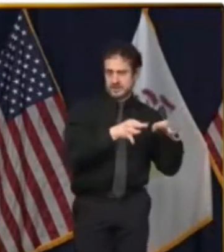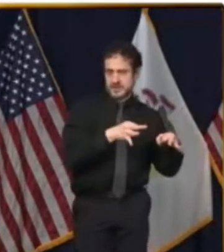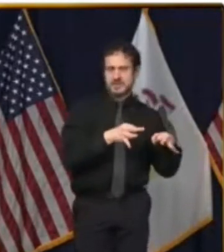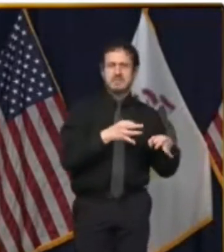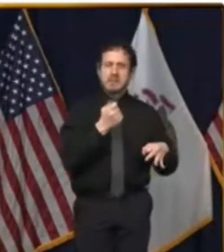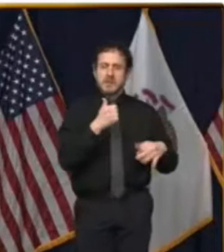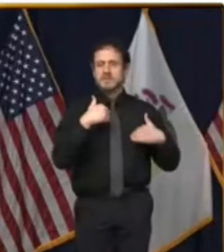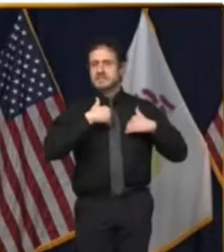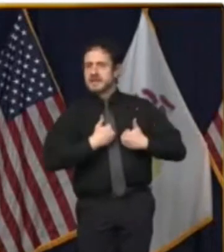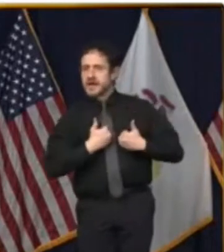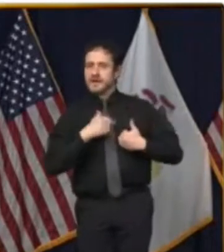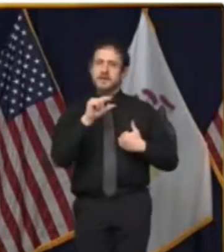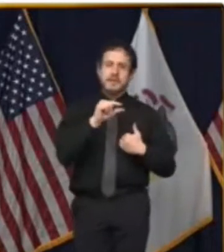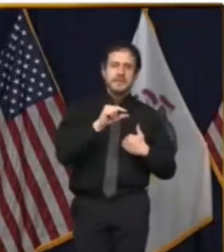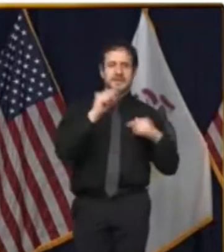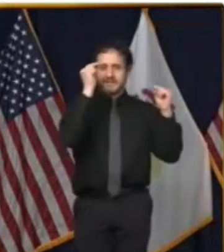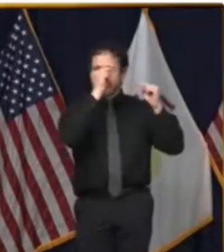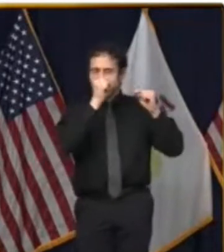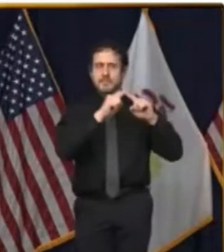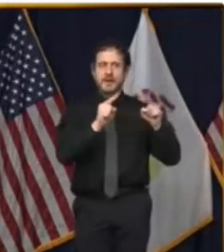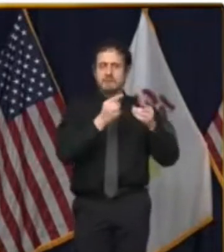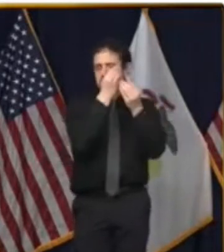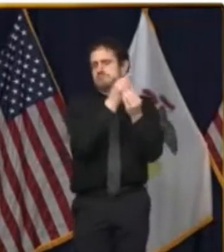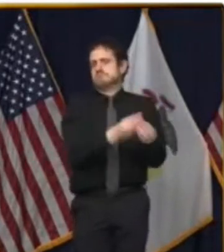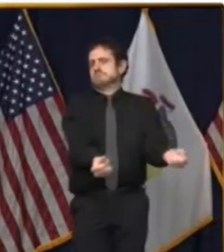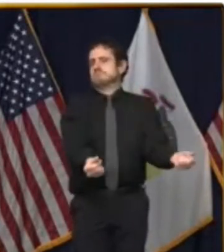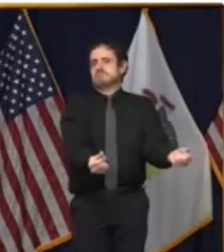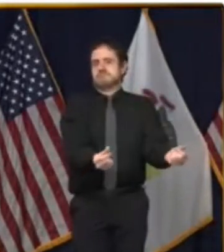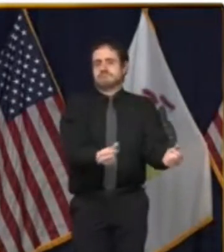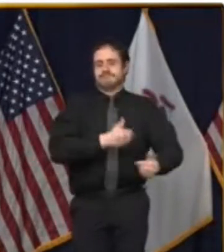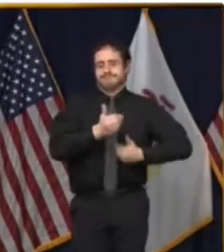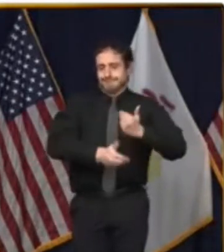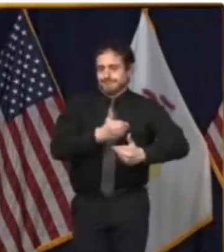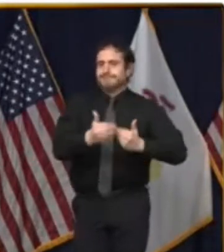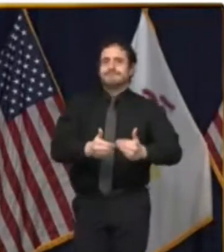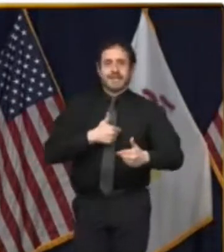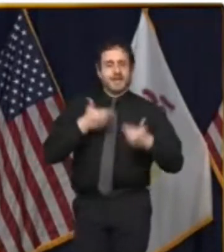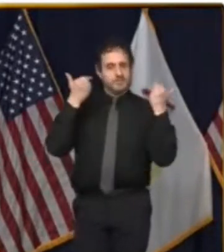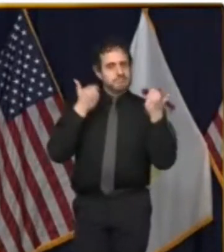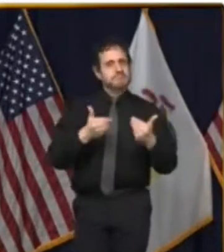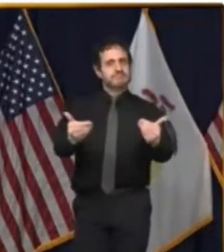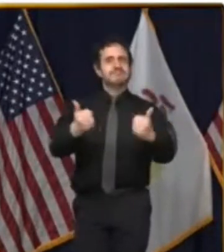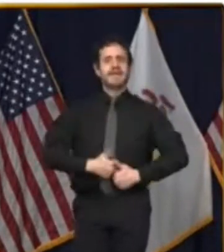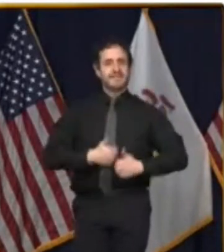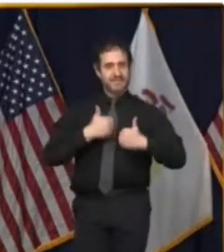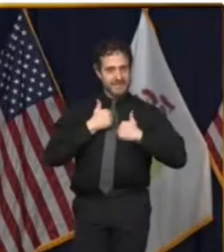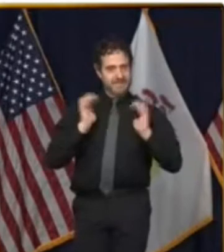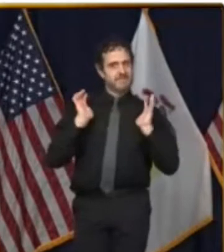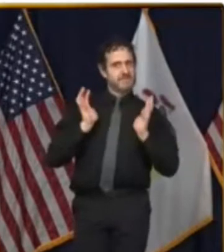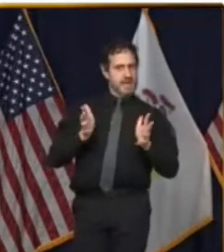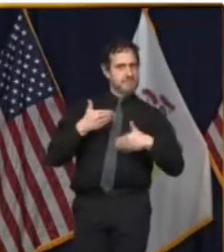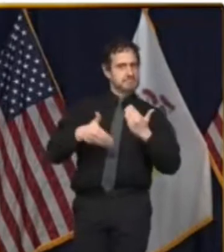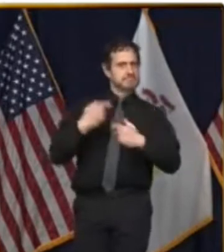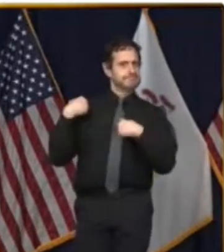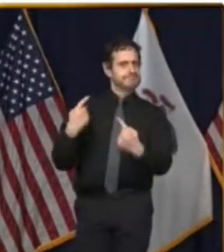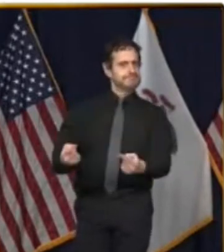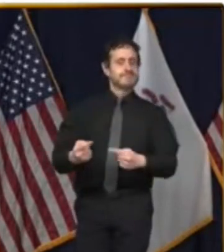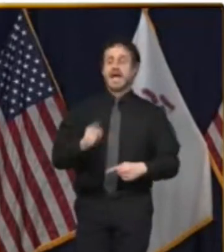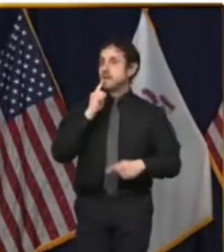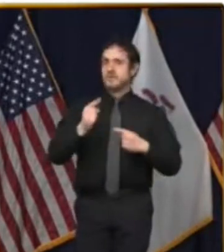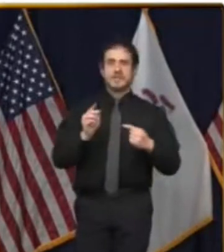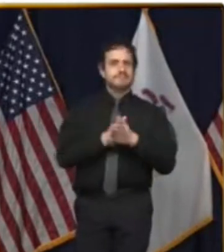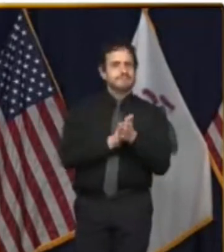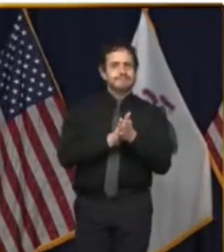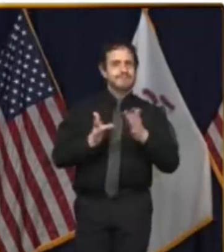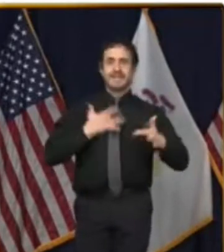but then those resolve. And then you're able to go on and live your life. So I'm really